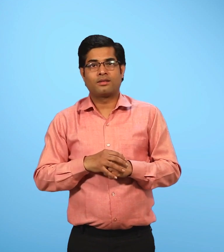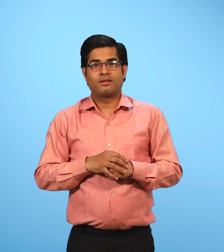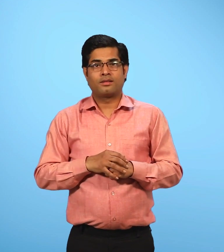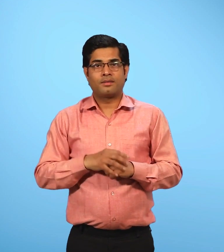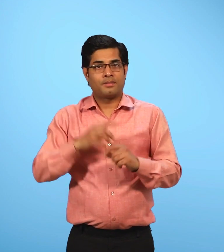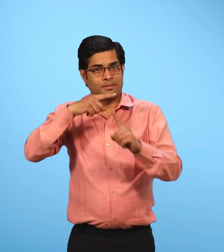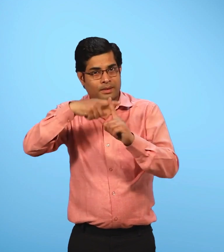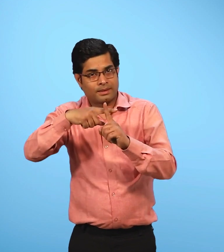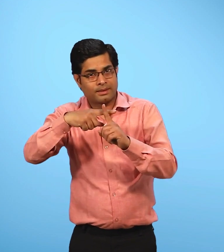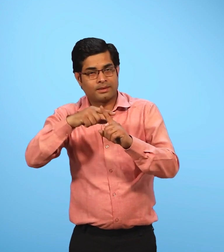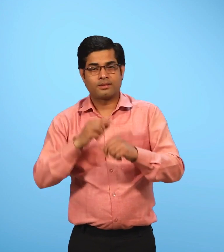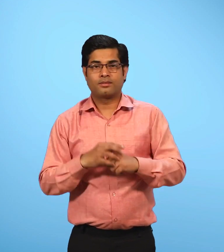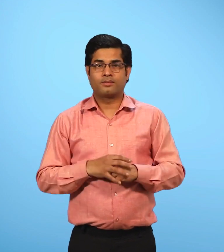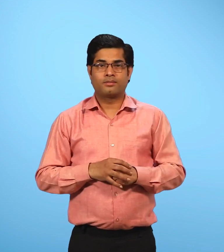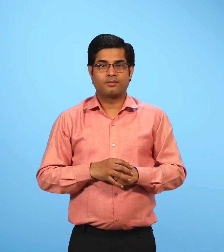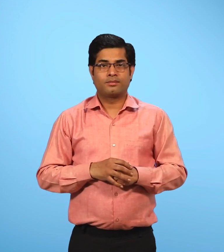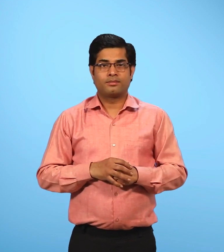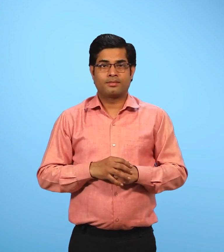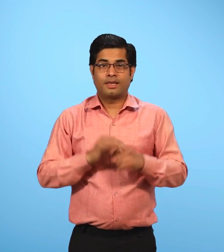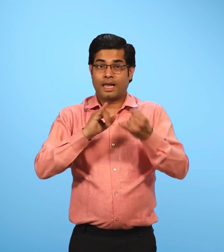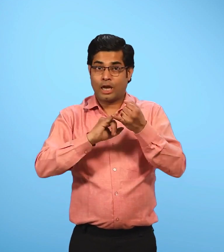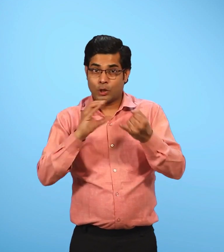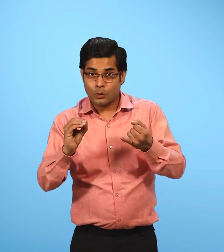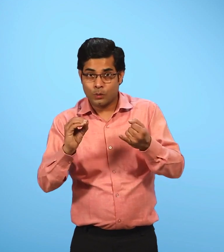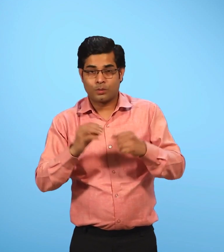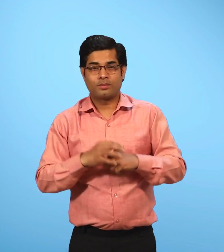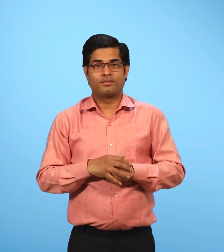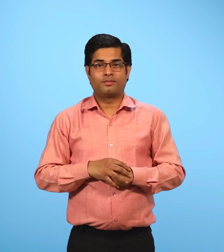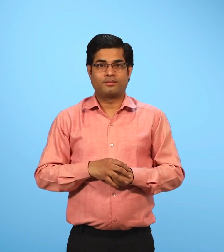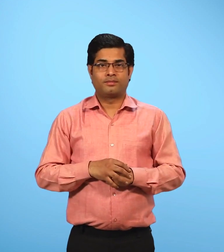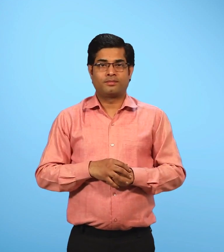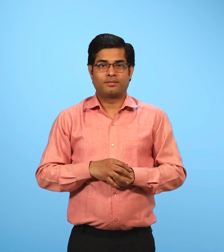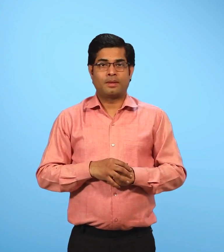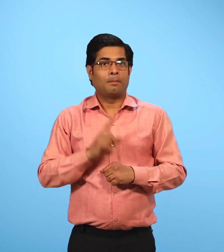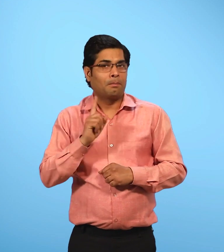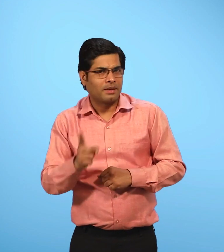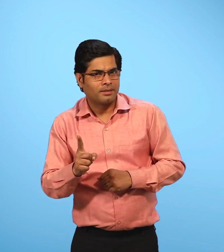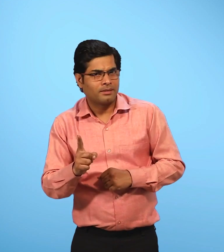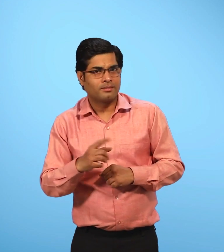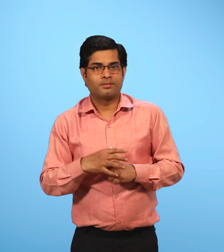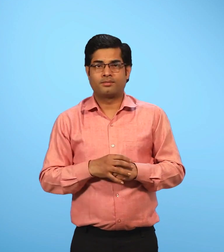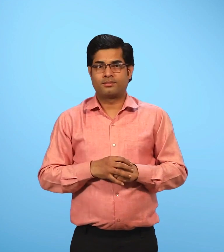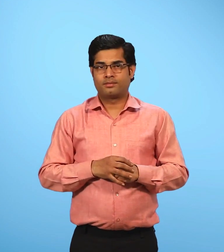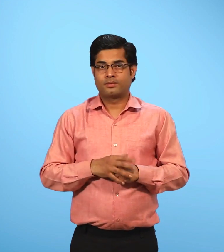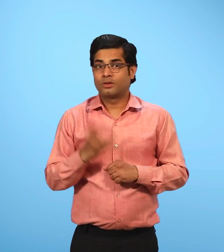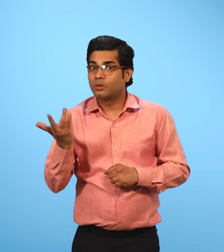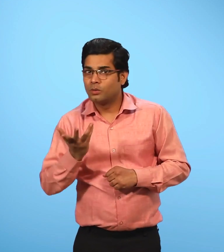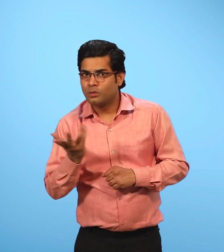then? Provide your answer in the space provided. Page